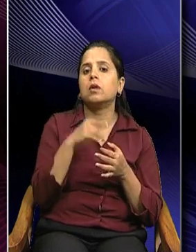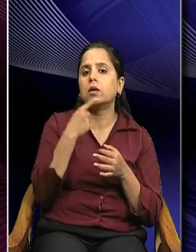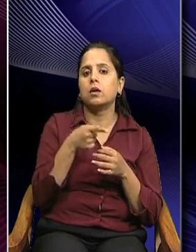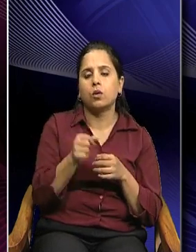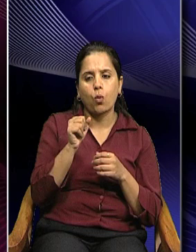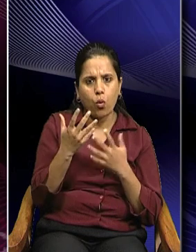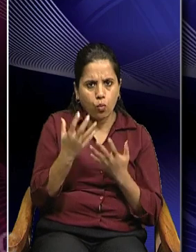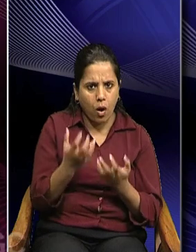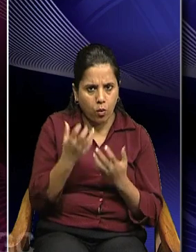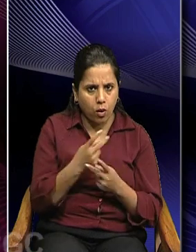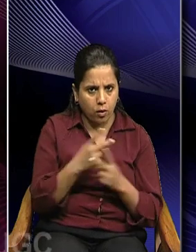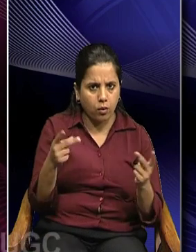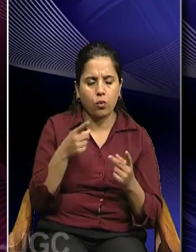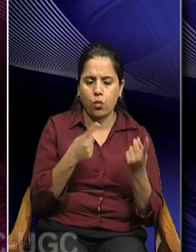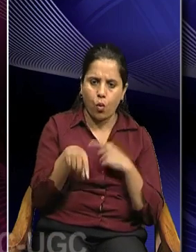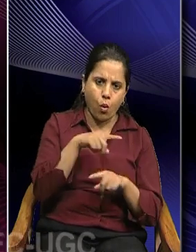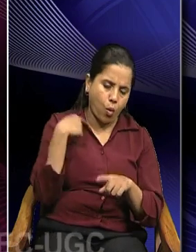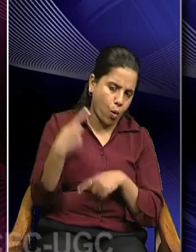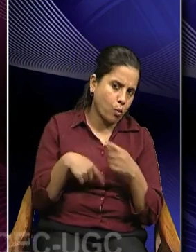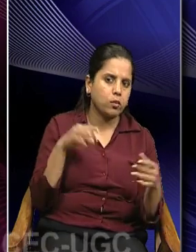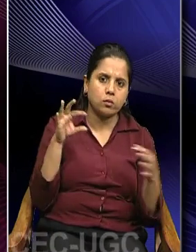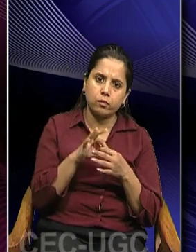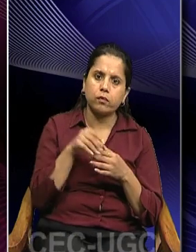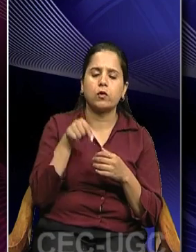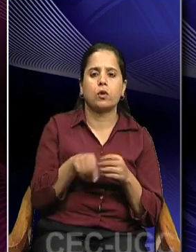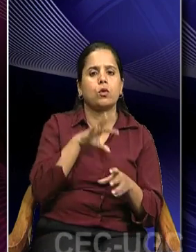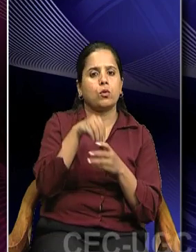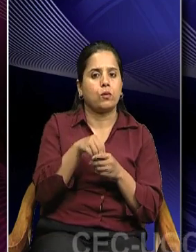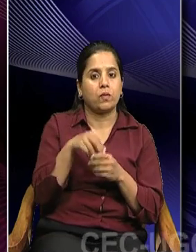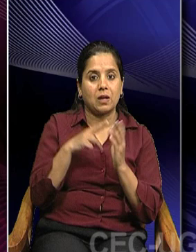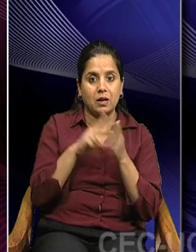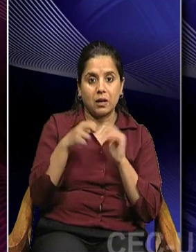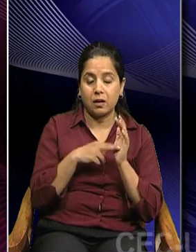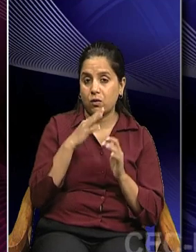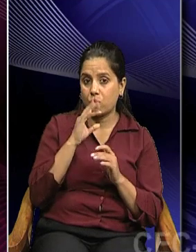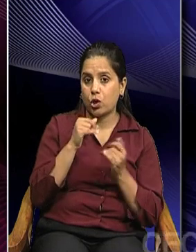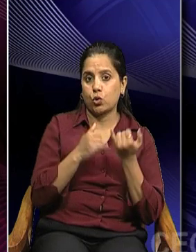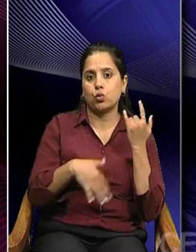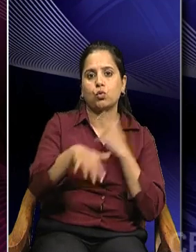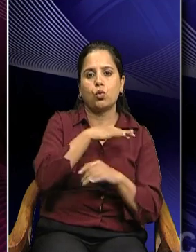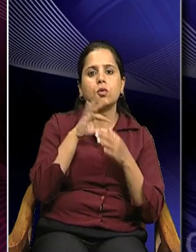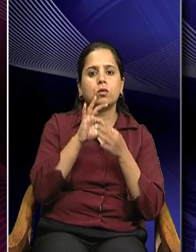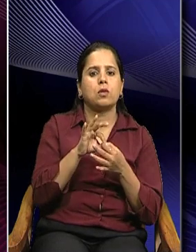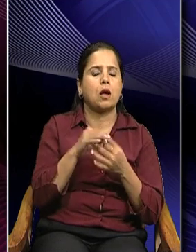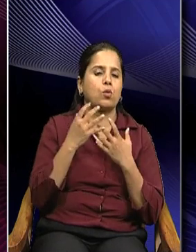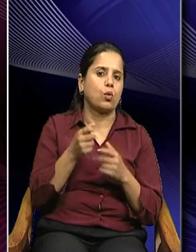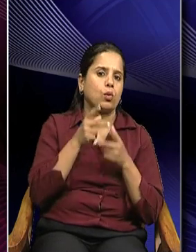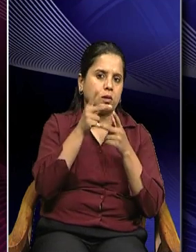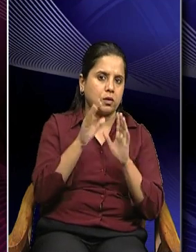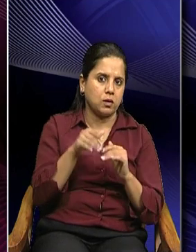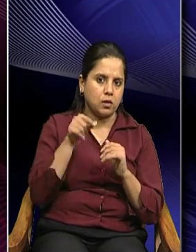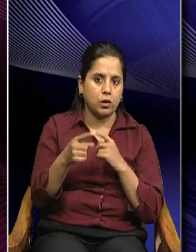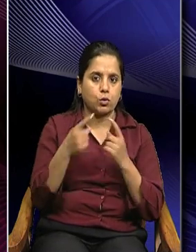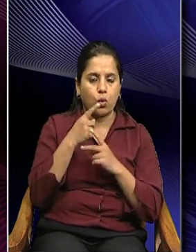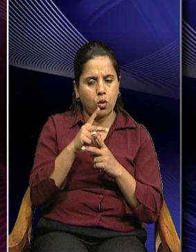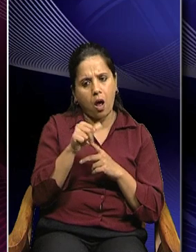their desire to always be connected and to contribute. So, netizens are actually the social connectors, I would say. They talk to